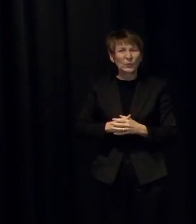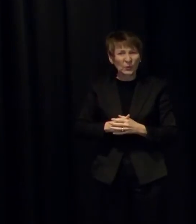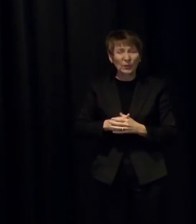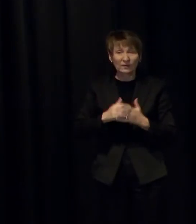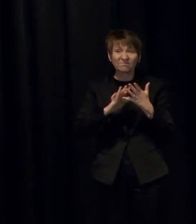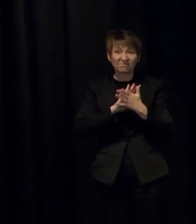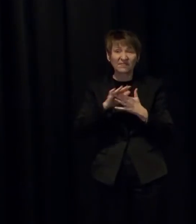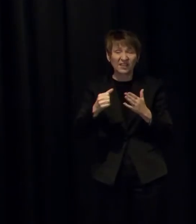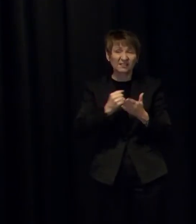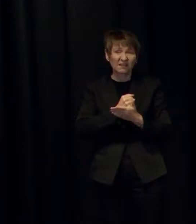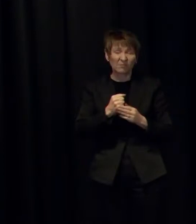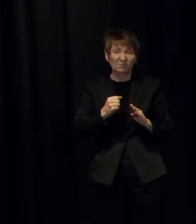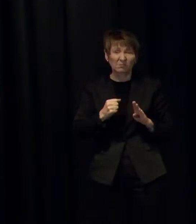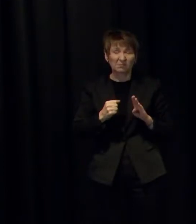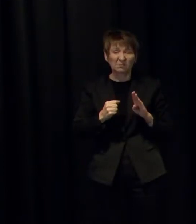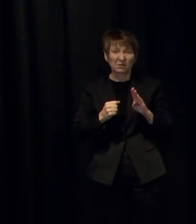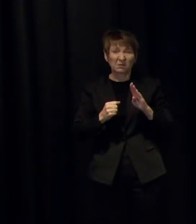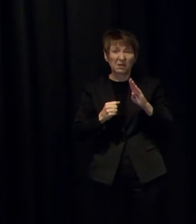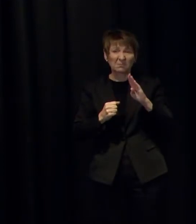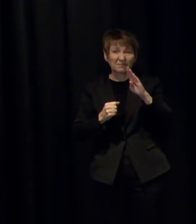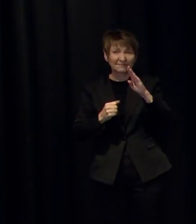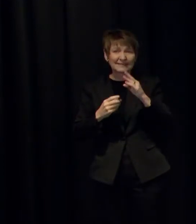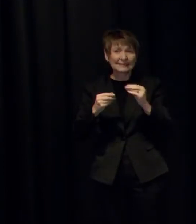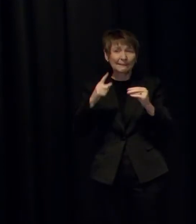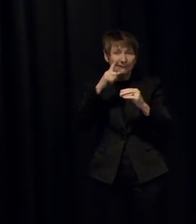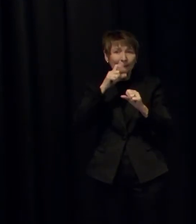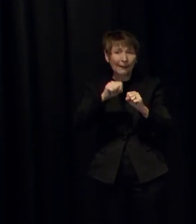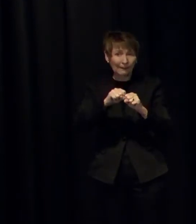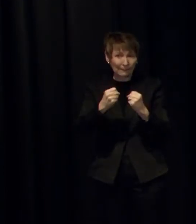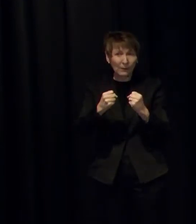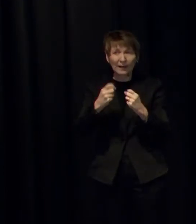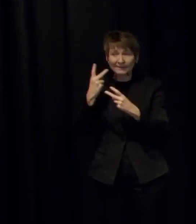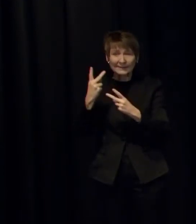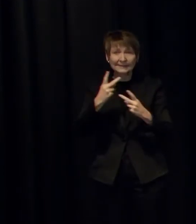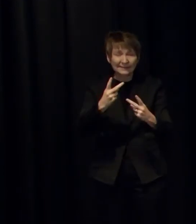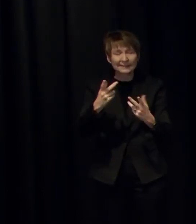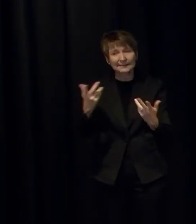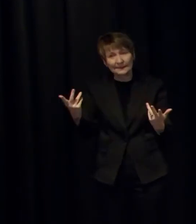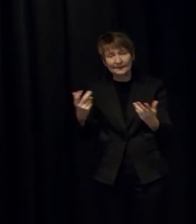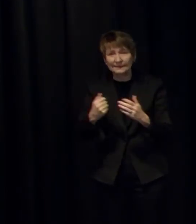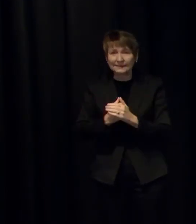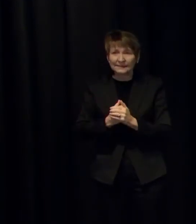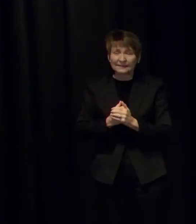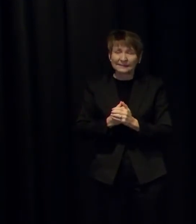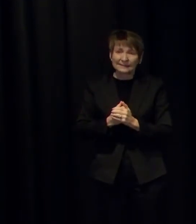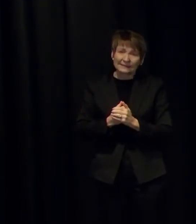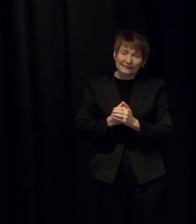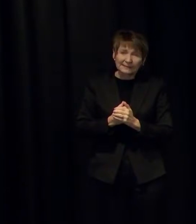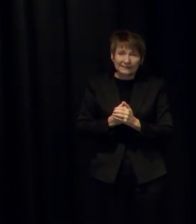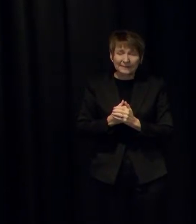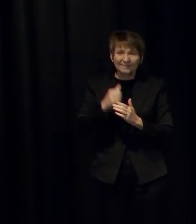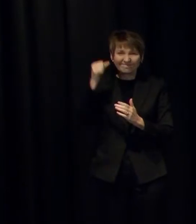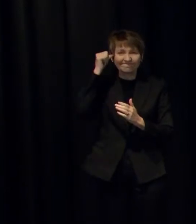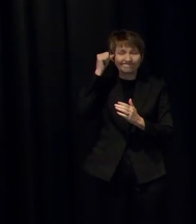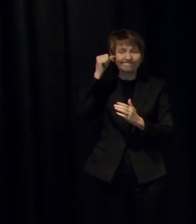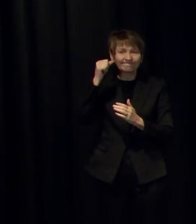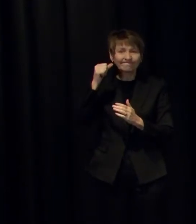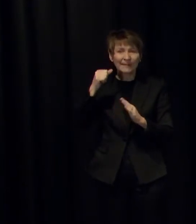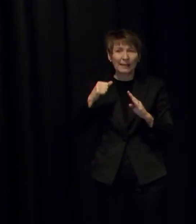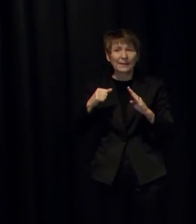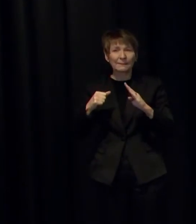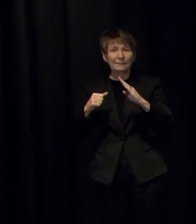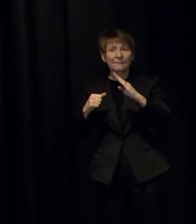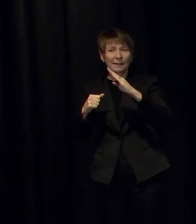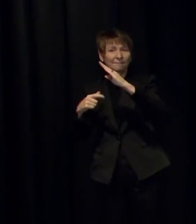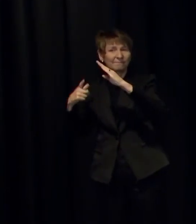pushing that first dose coverage really strongly has made that separation between case numbers overall and daily